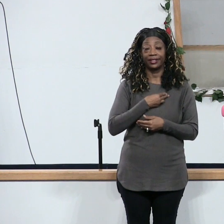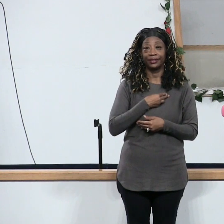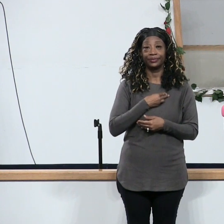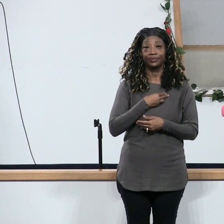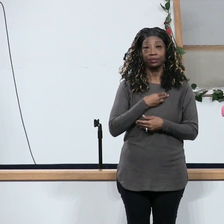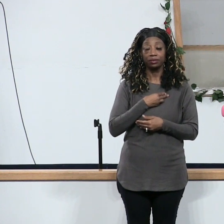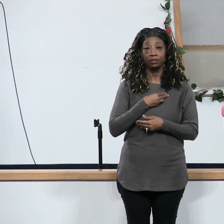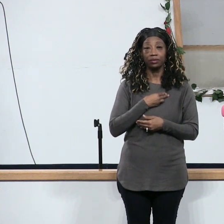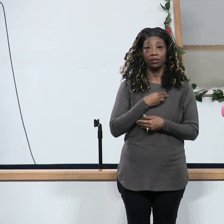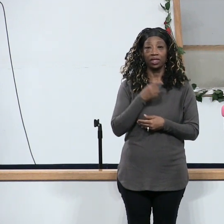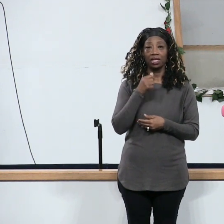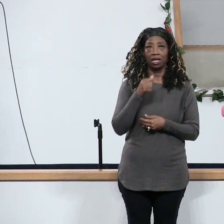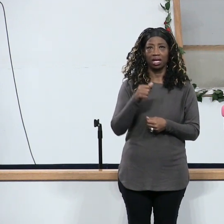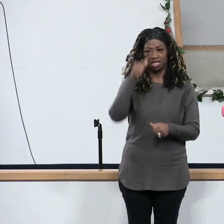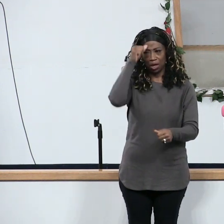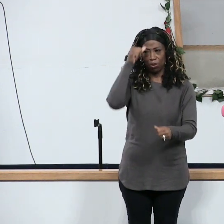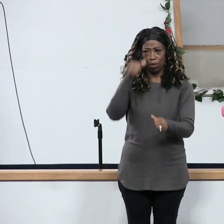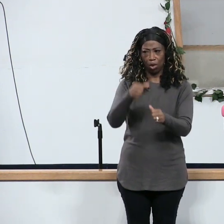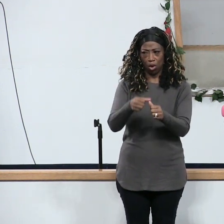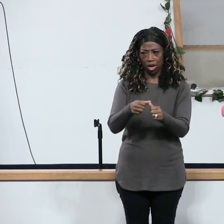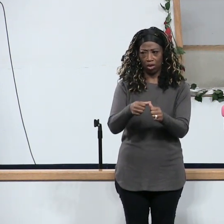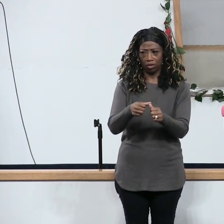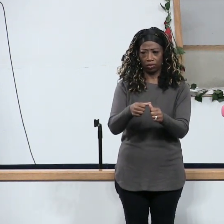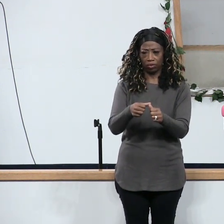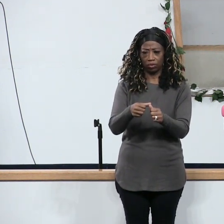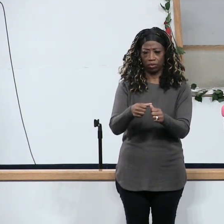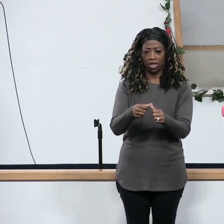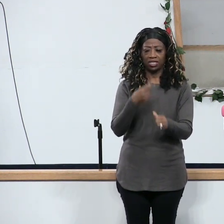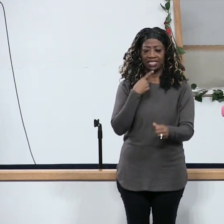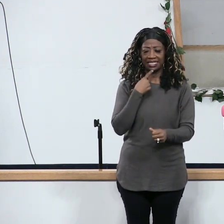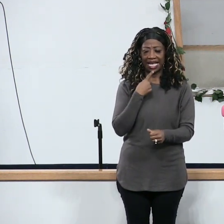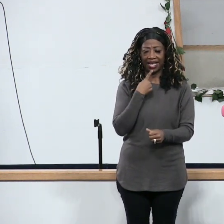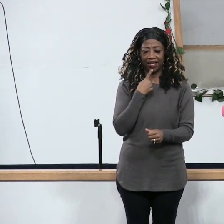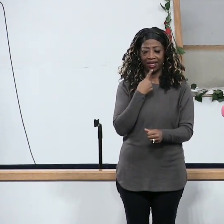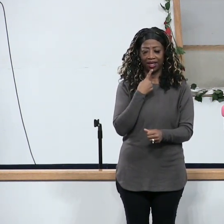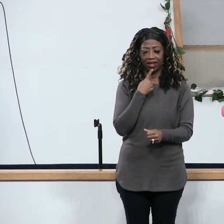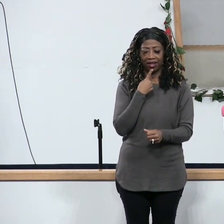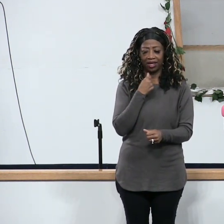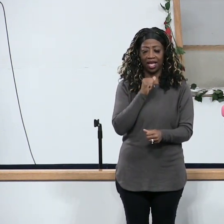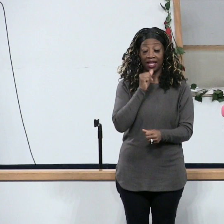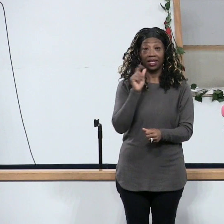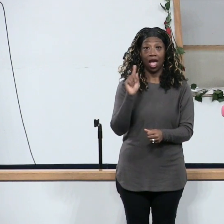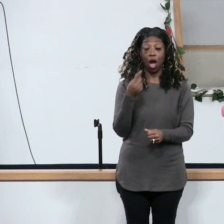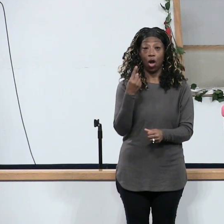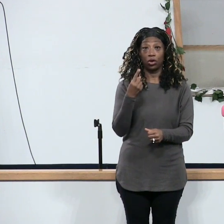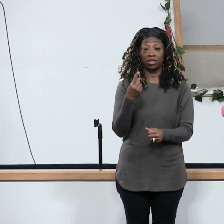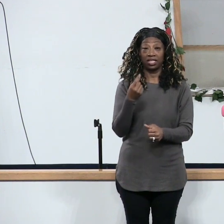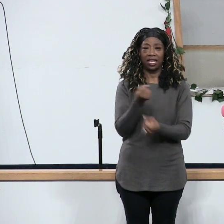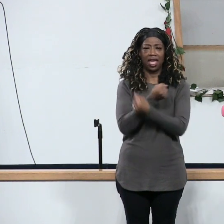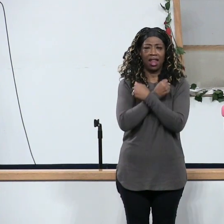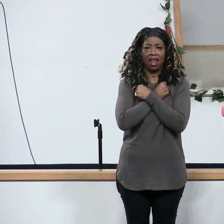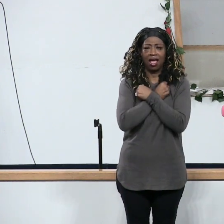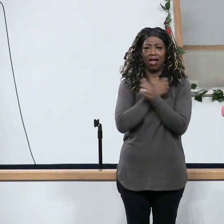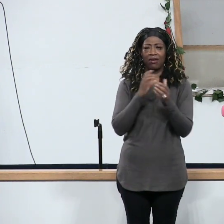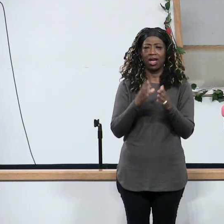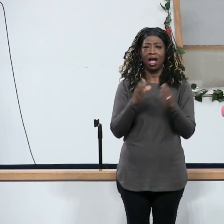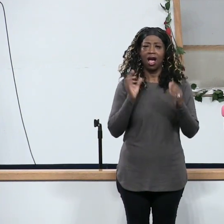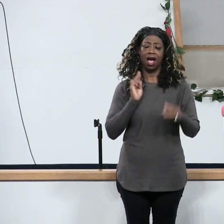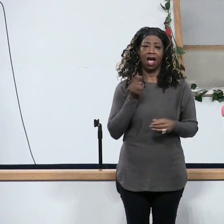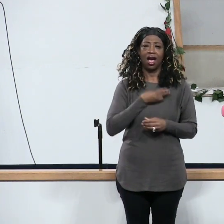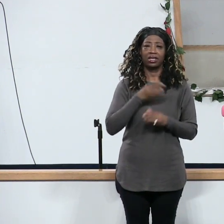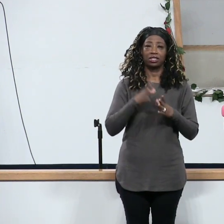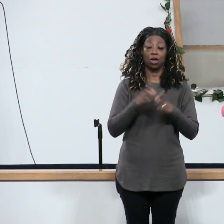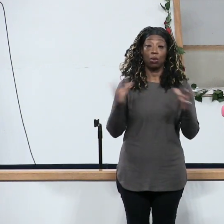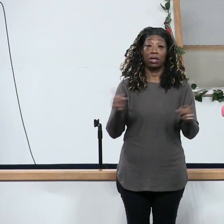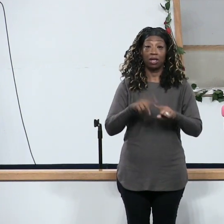a memorial to say, not only did he love us so much, but he loved the Father